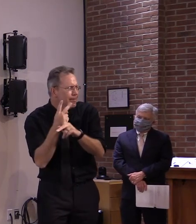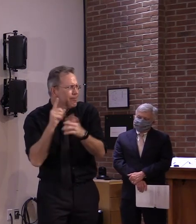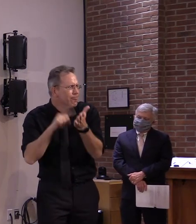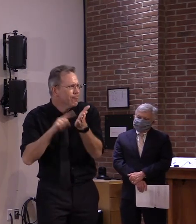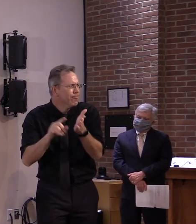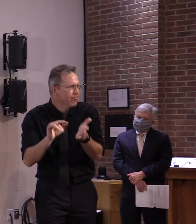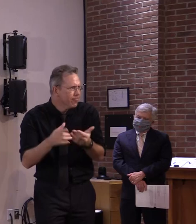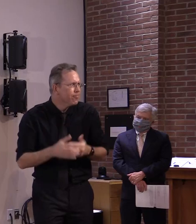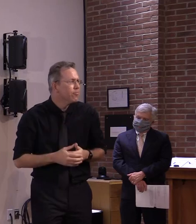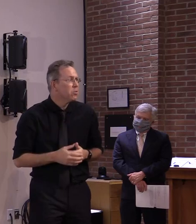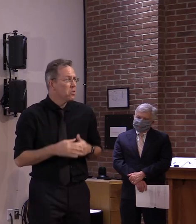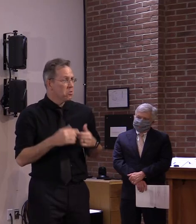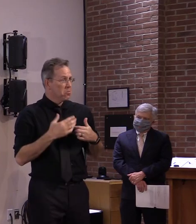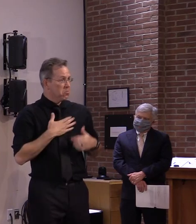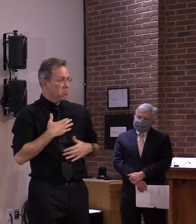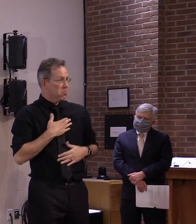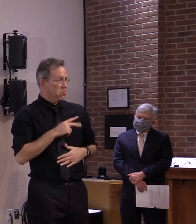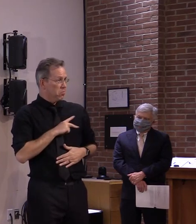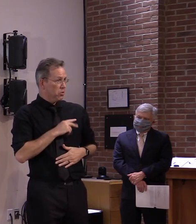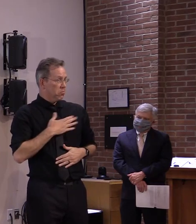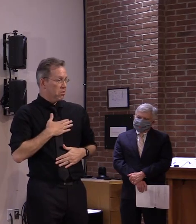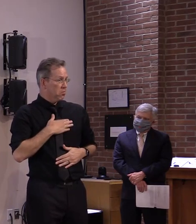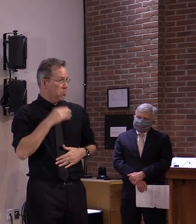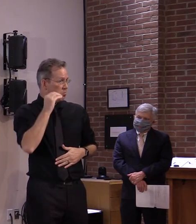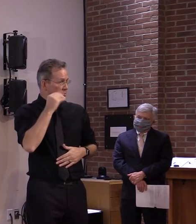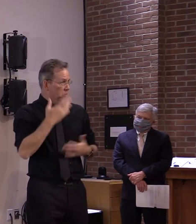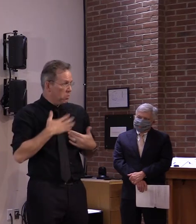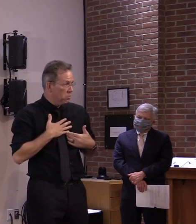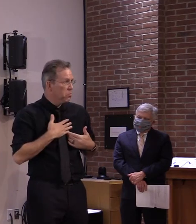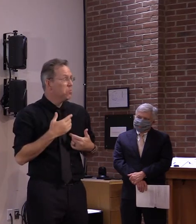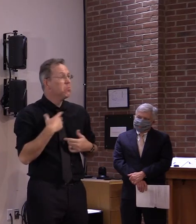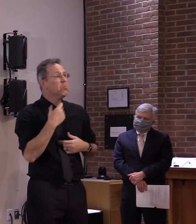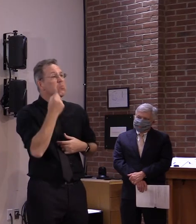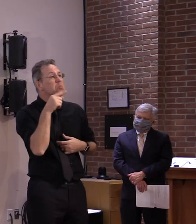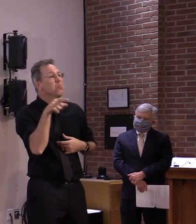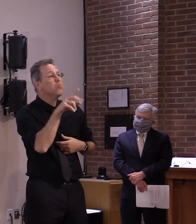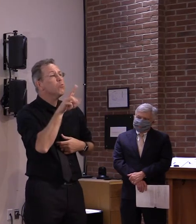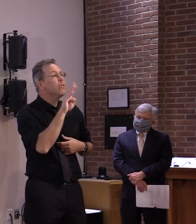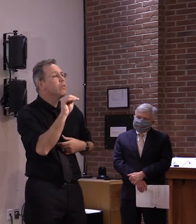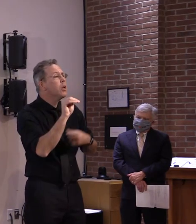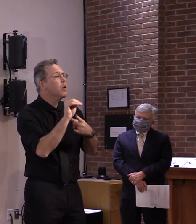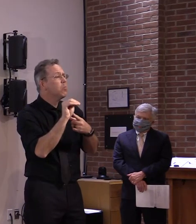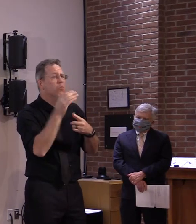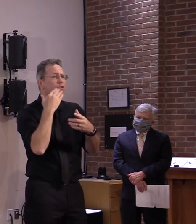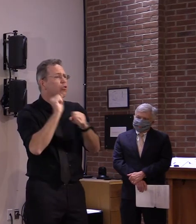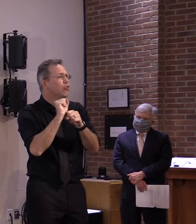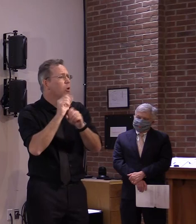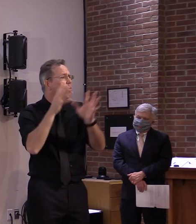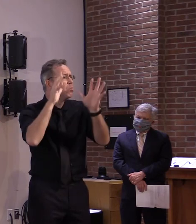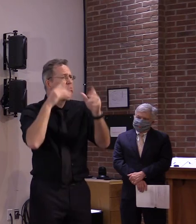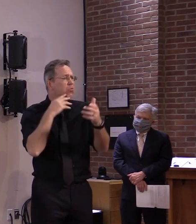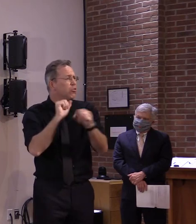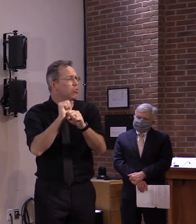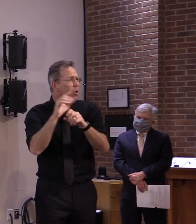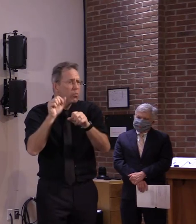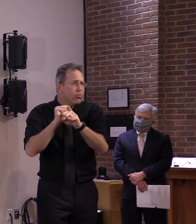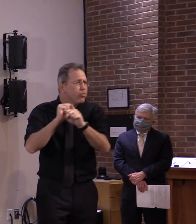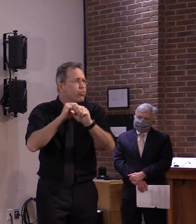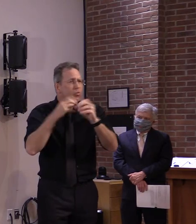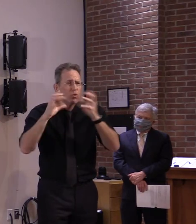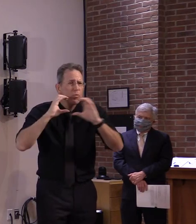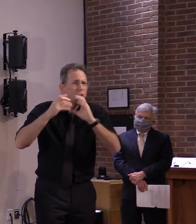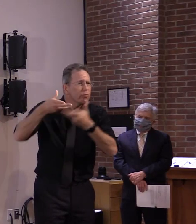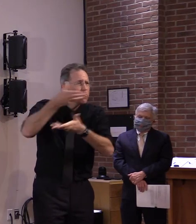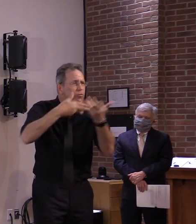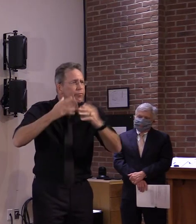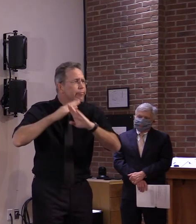again, from what my understanding, they've done a lot of good work along the way to keep everybody protected, and they